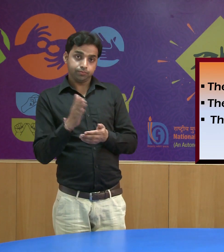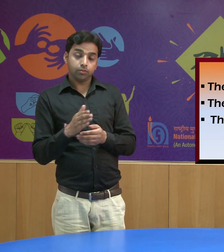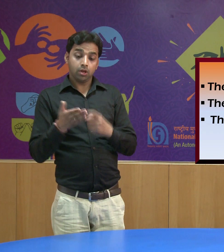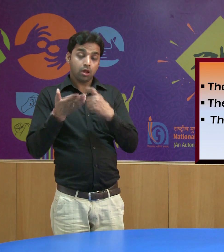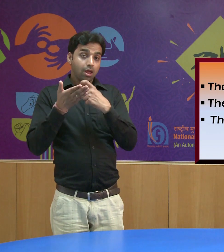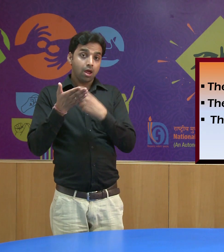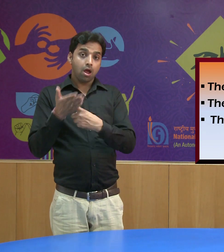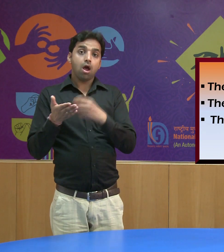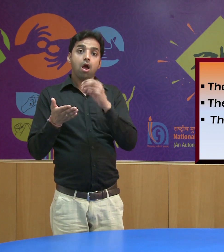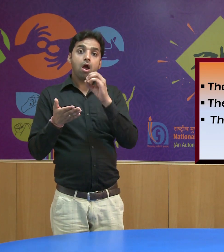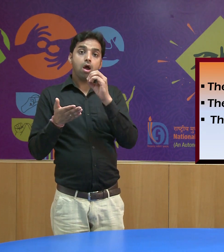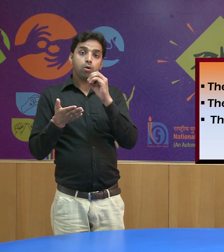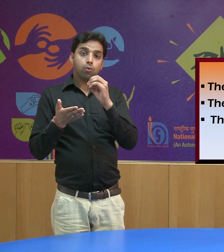Romania,